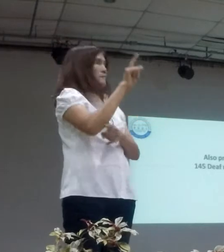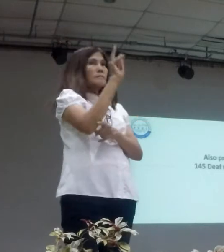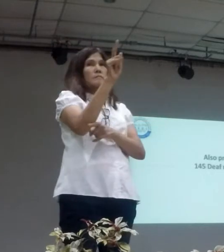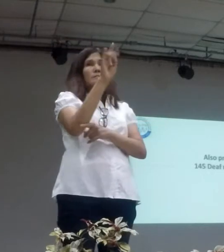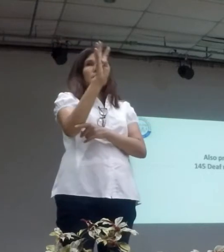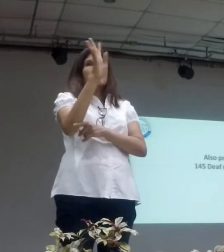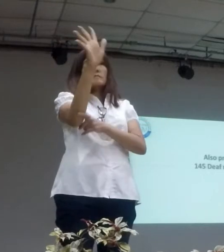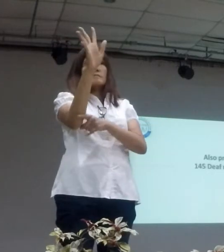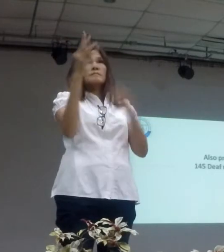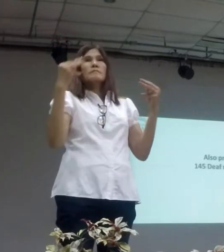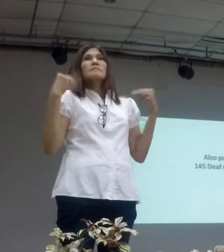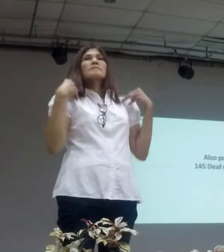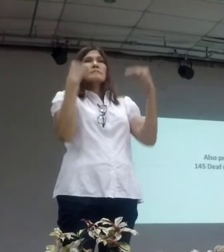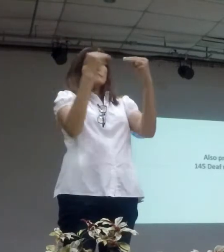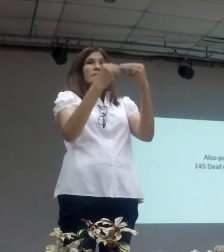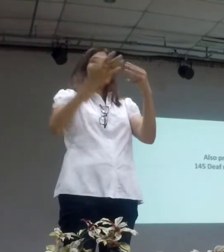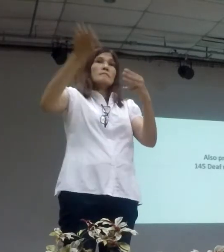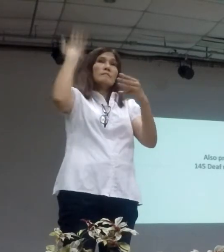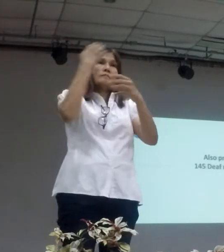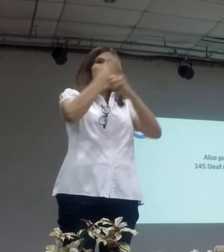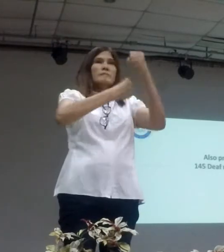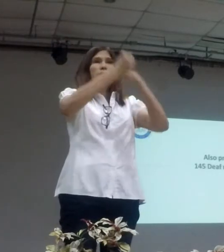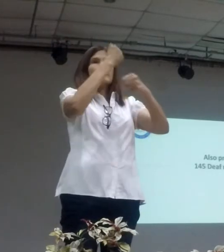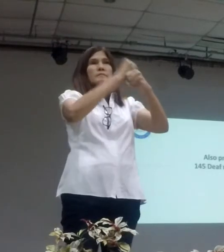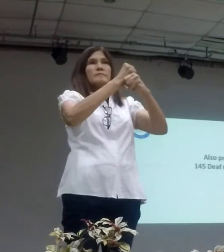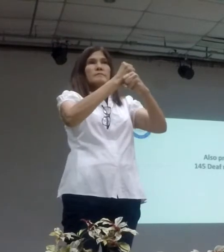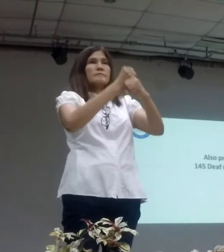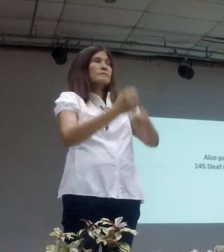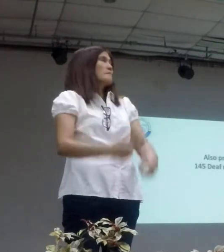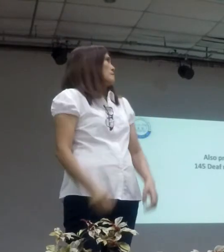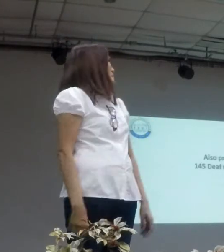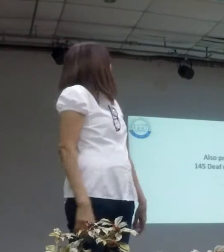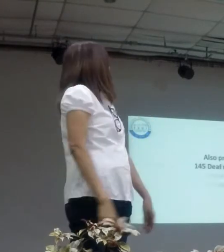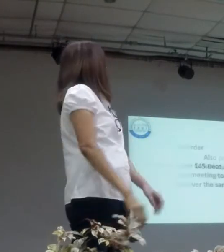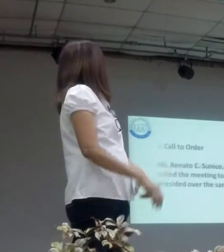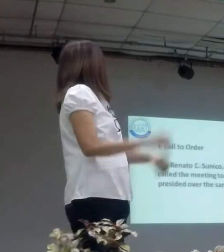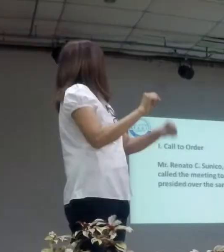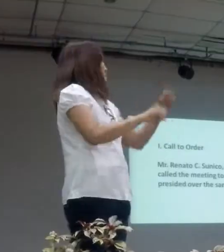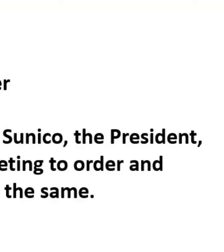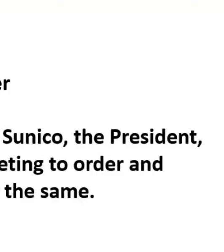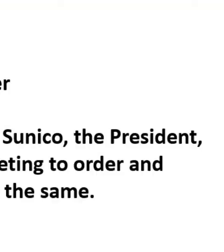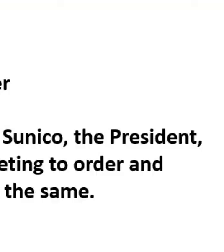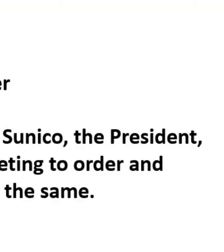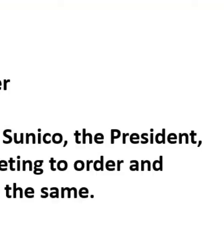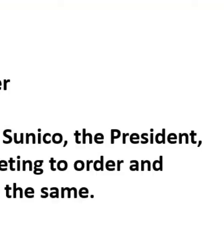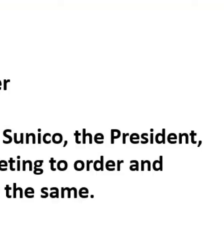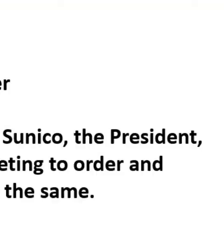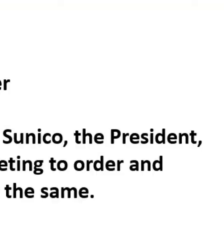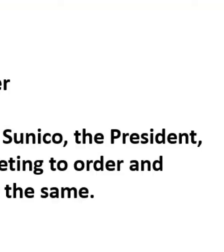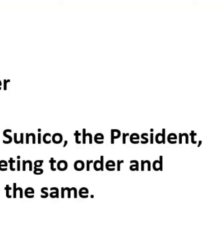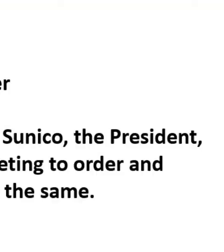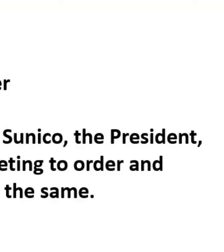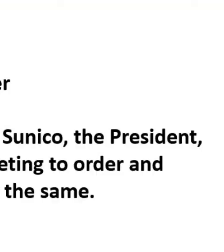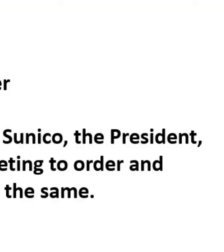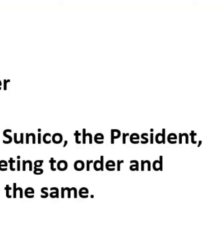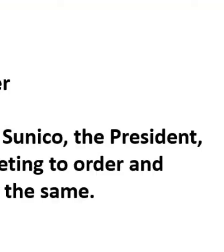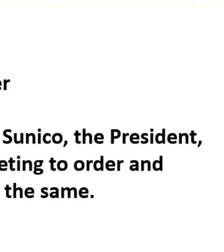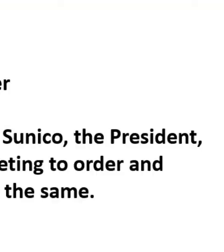145 deaf members last year. So we're hoping we can have